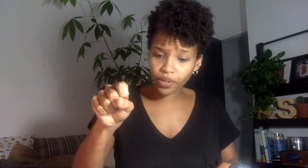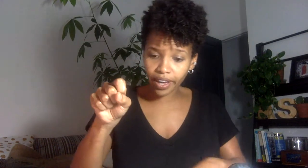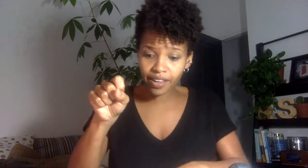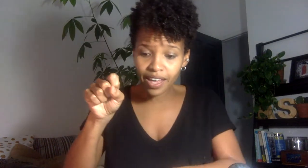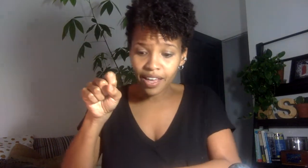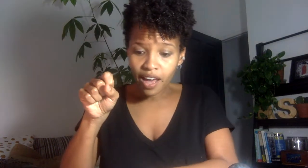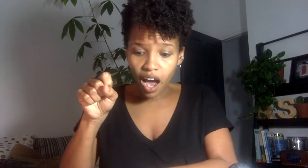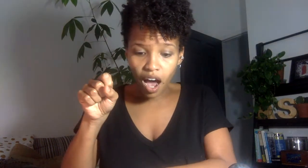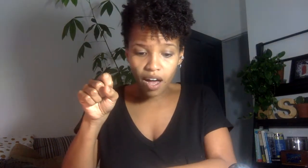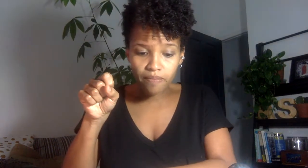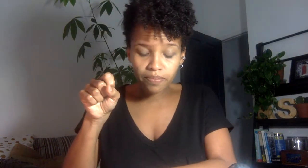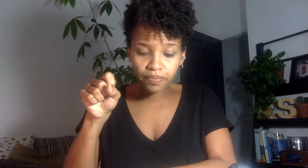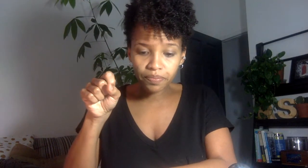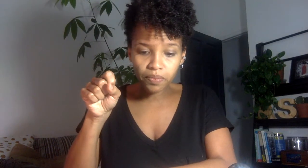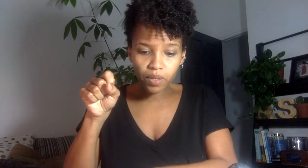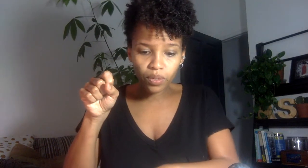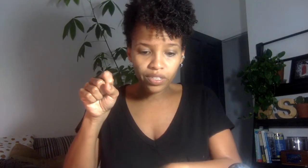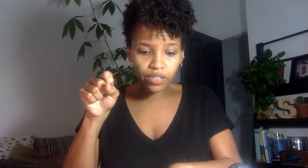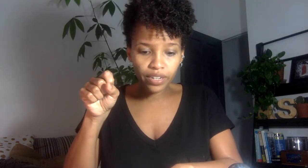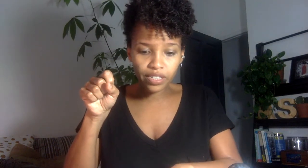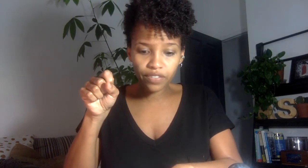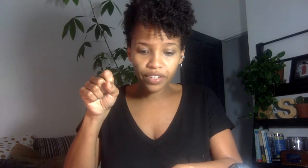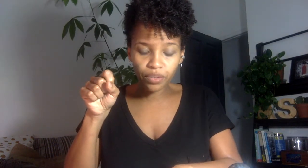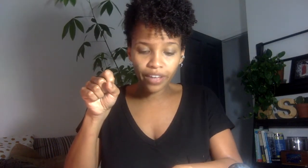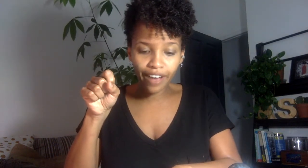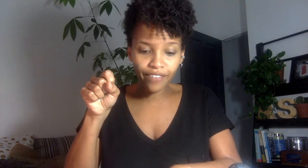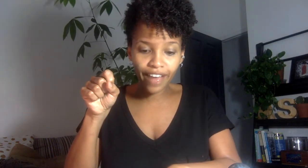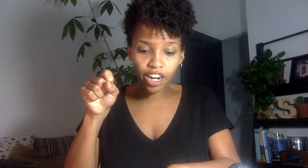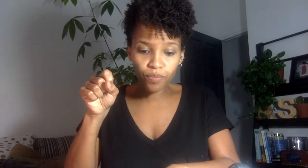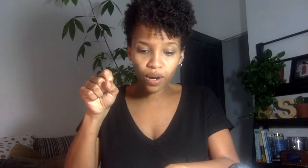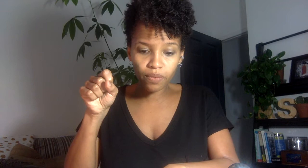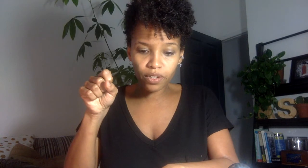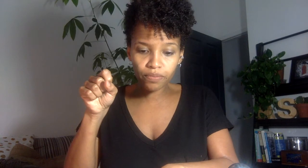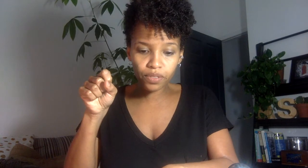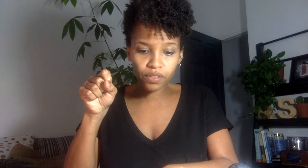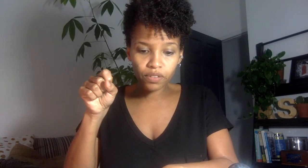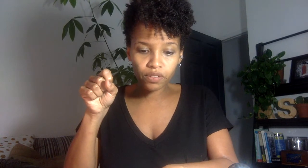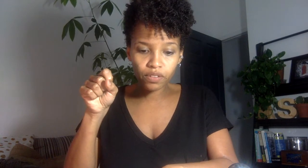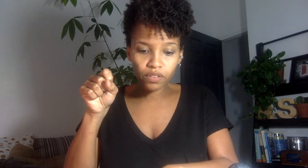okay, what's the rest of it? We've had our problems.